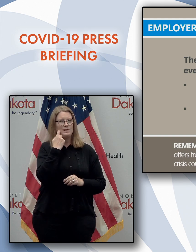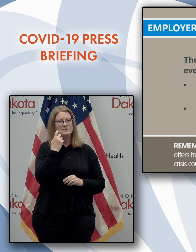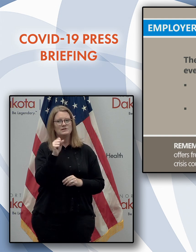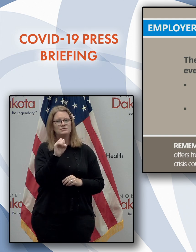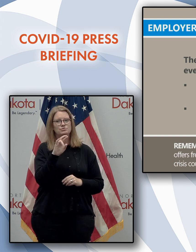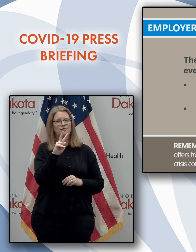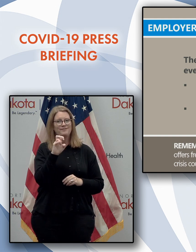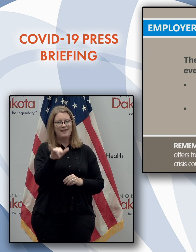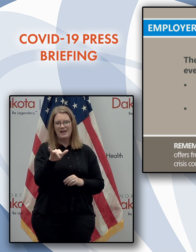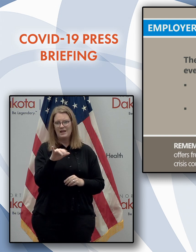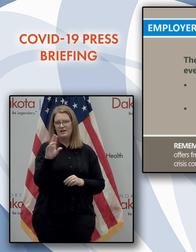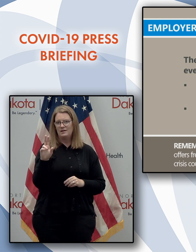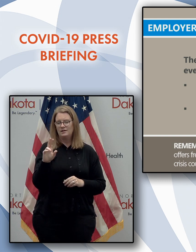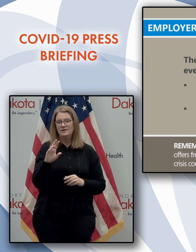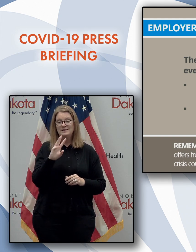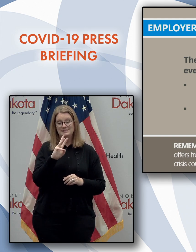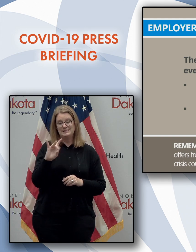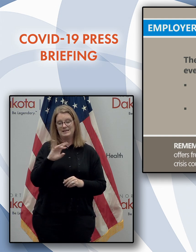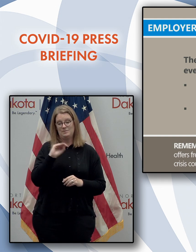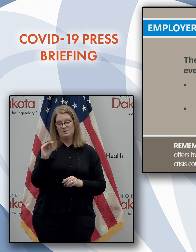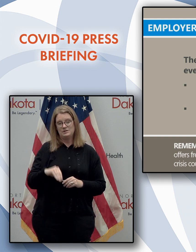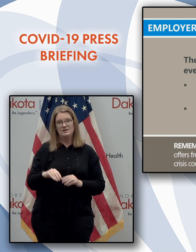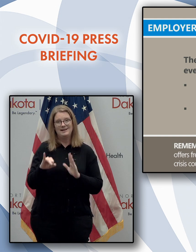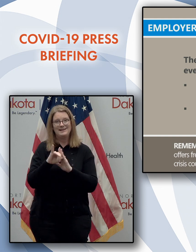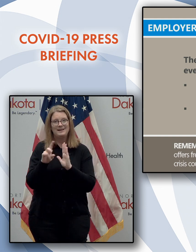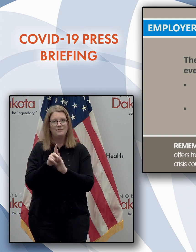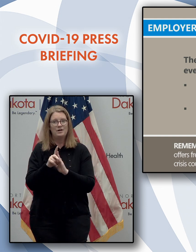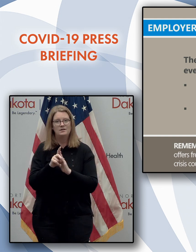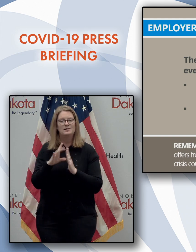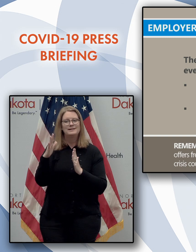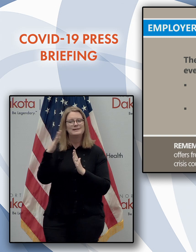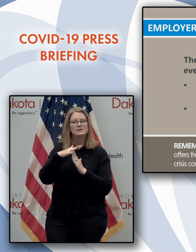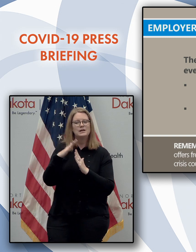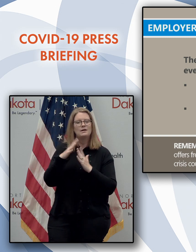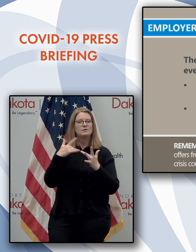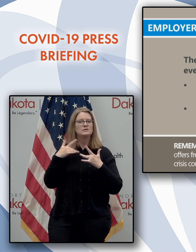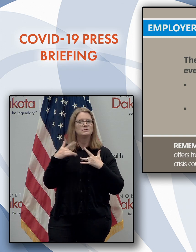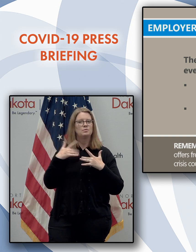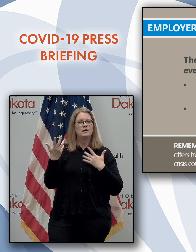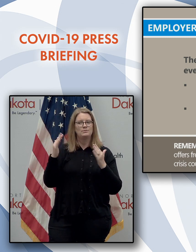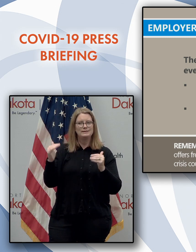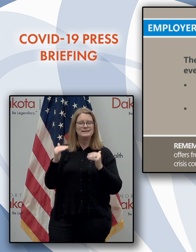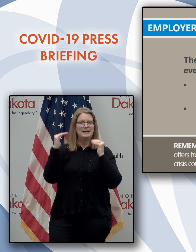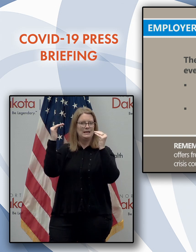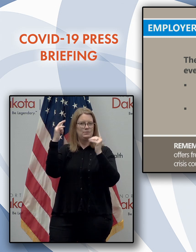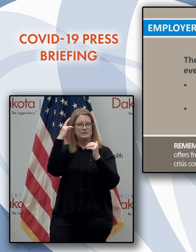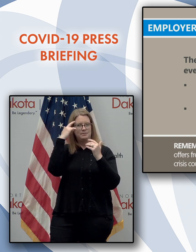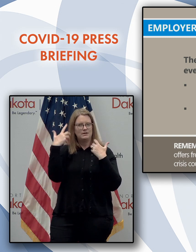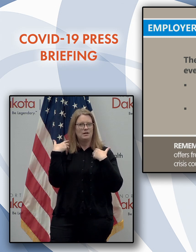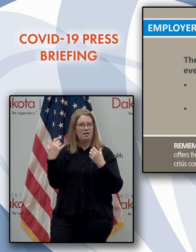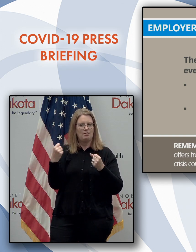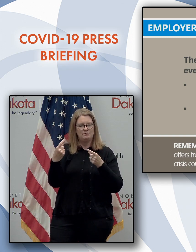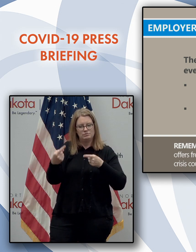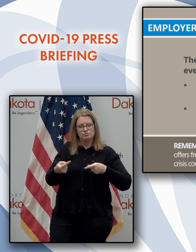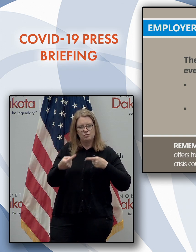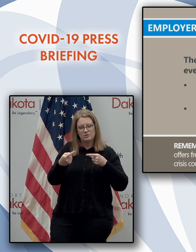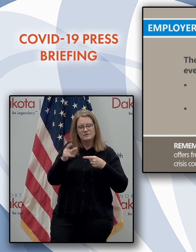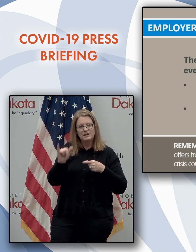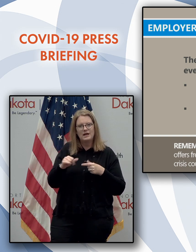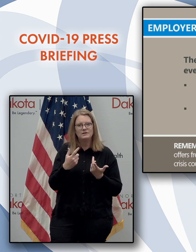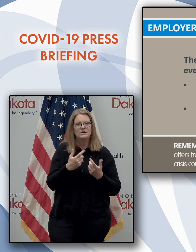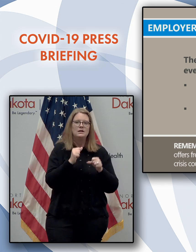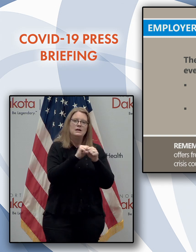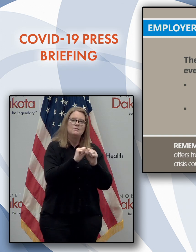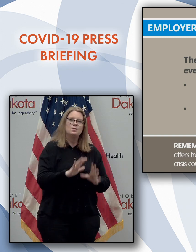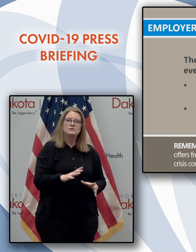North Dakotans, 68% surveyed identified their top concern was increased mental health struggles. Employers have